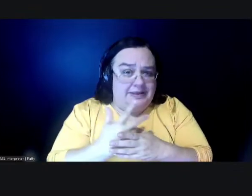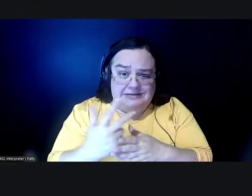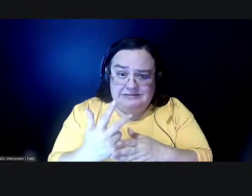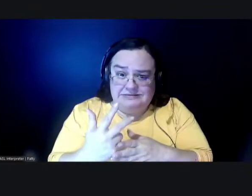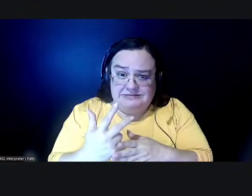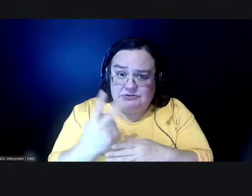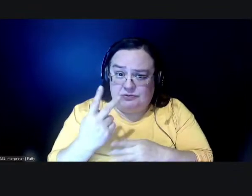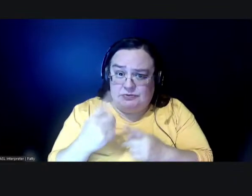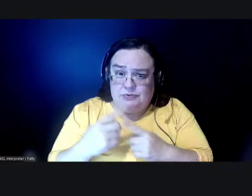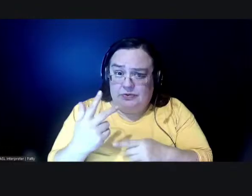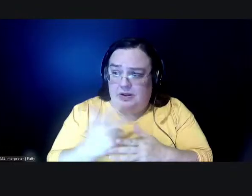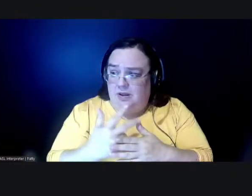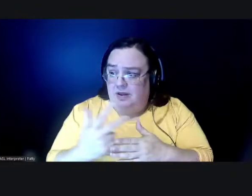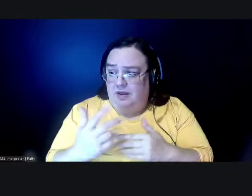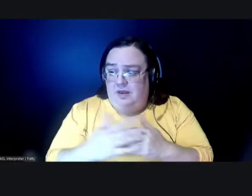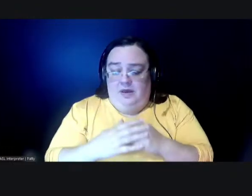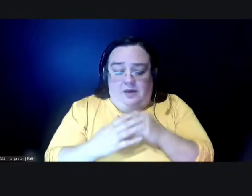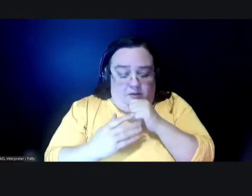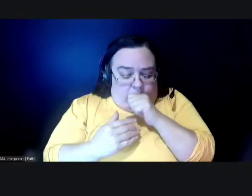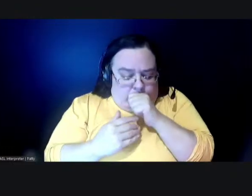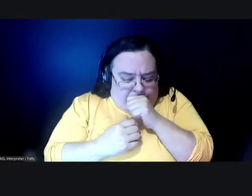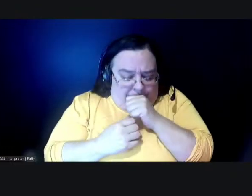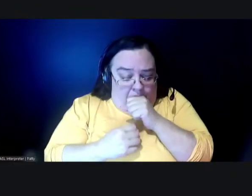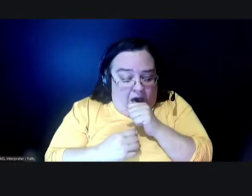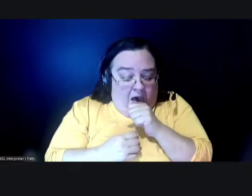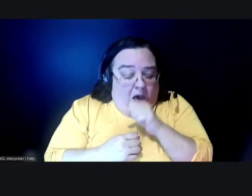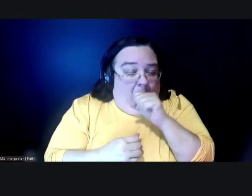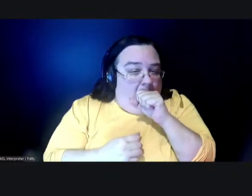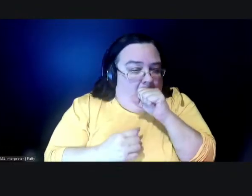weeks? Whichever.